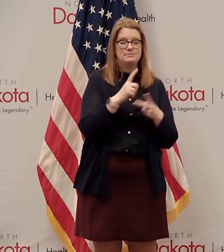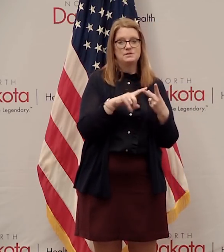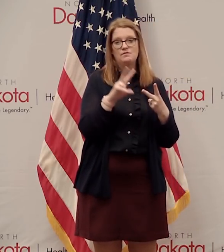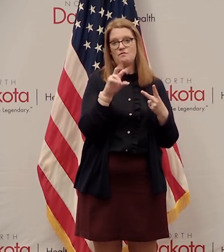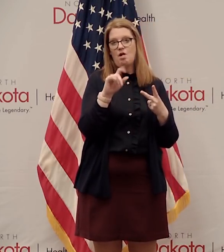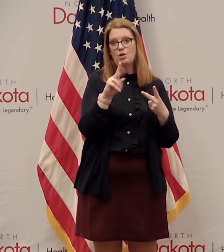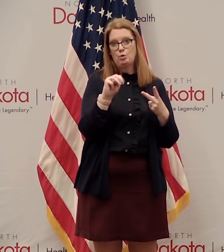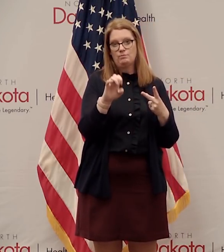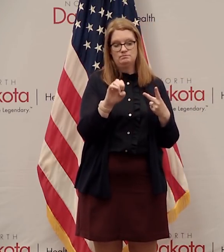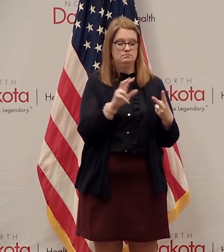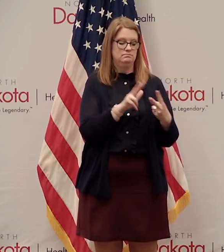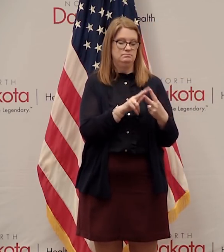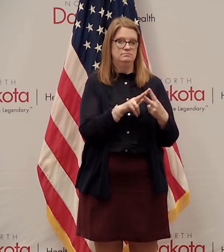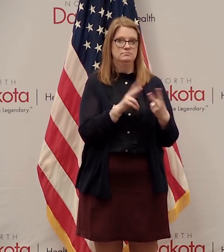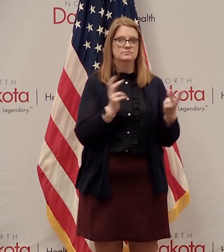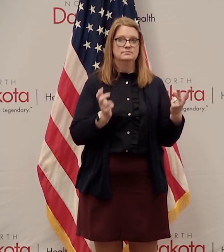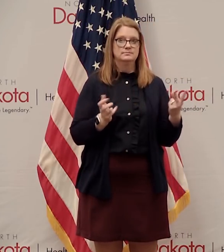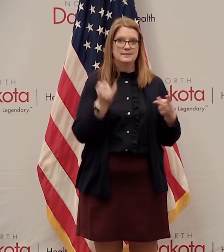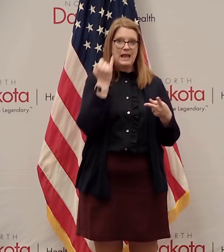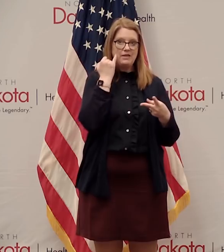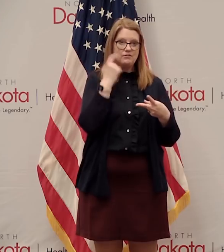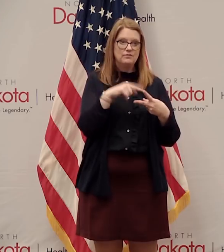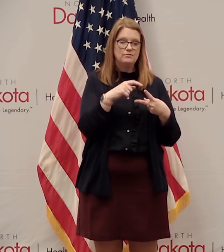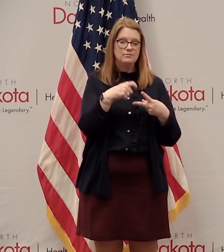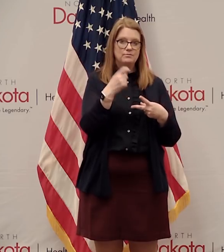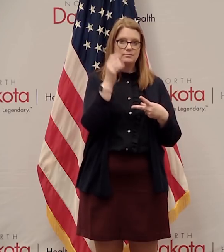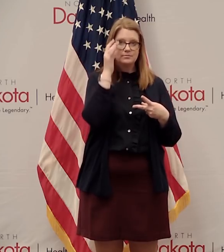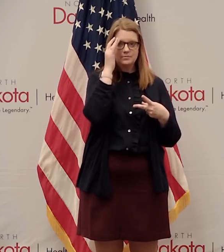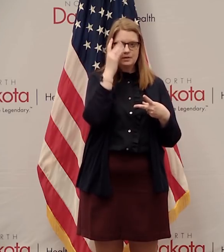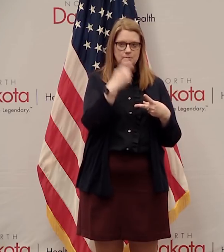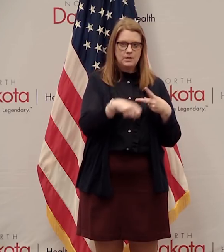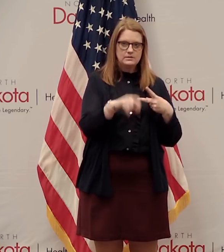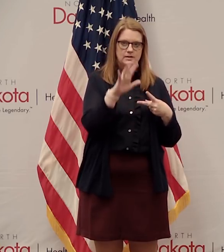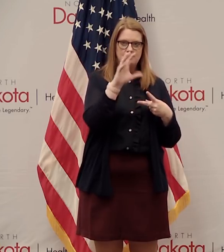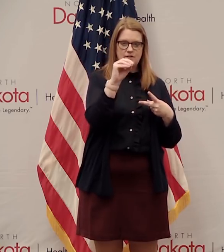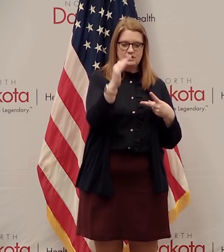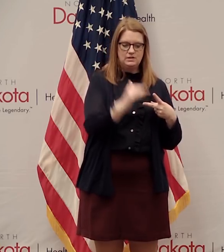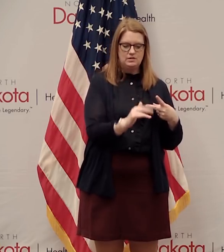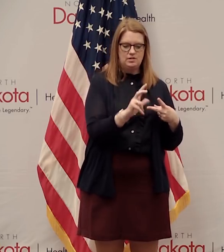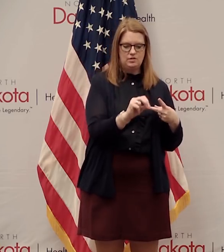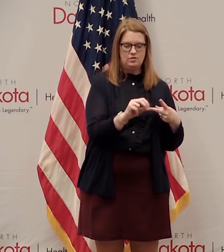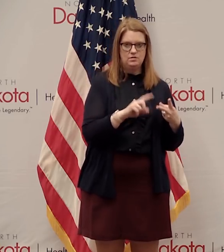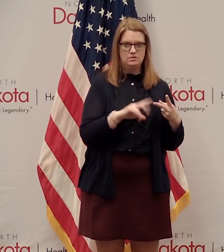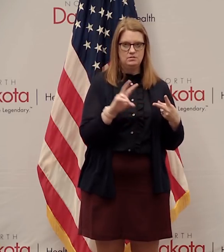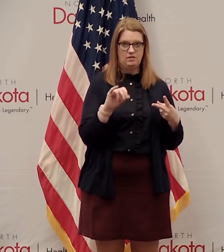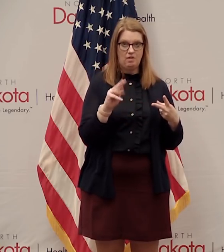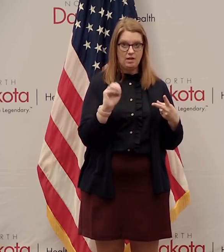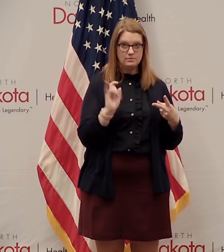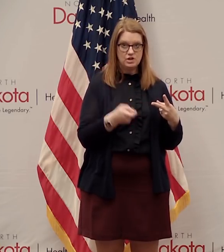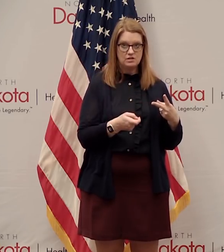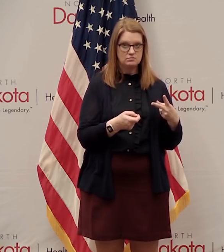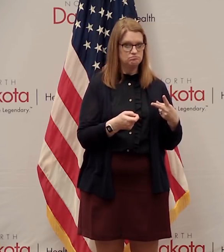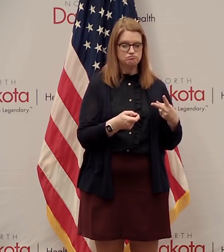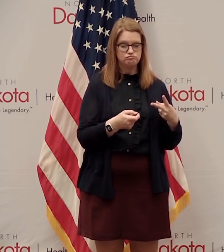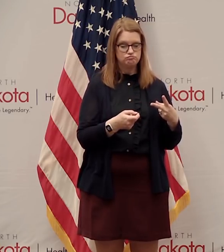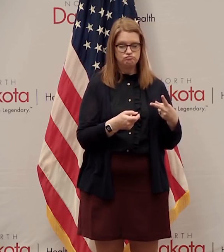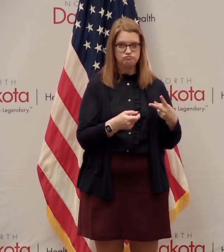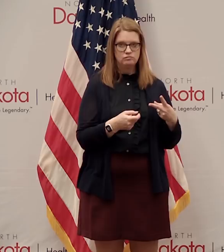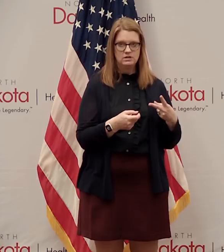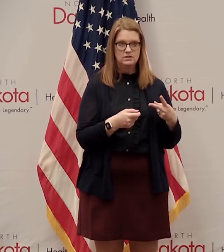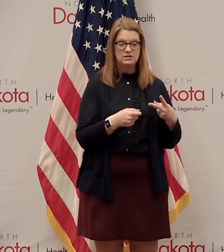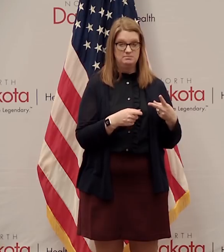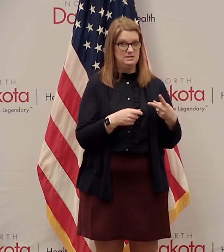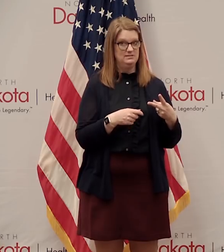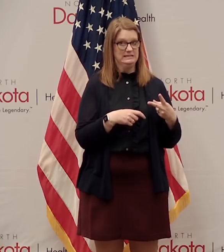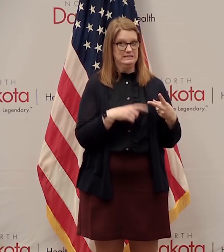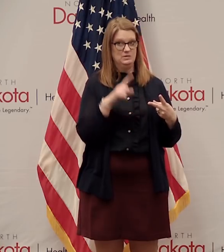volume. And if price went from 50 to 30, our volume didn't change. But if you're talking about trying to shut in what